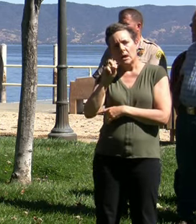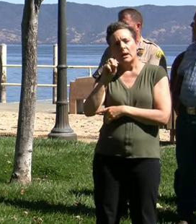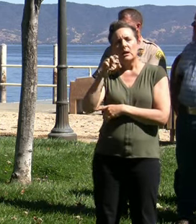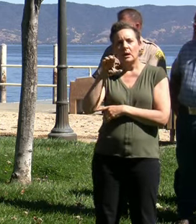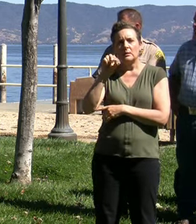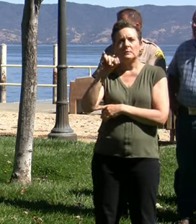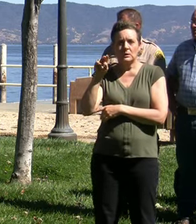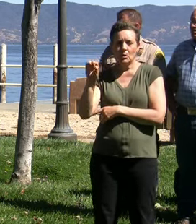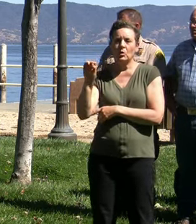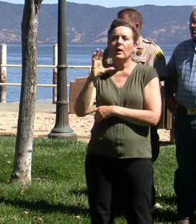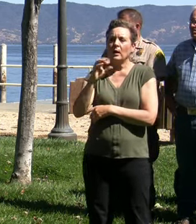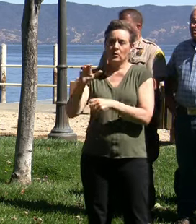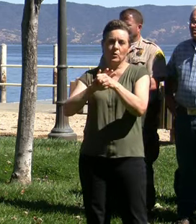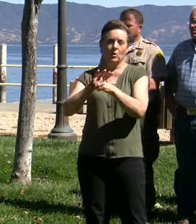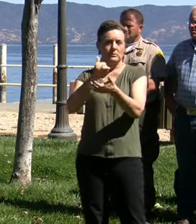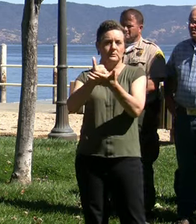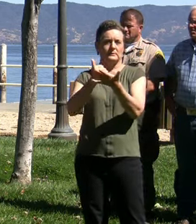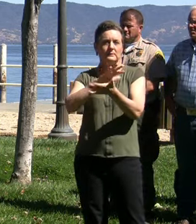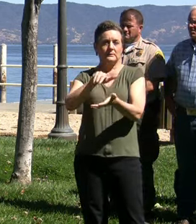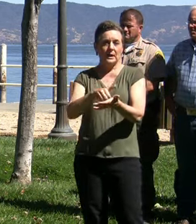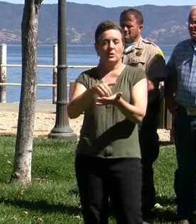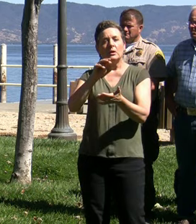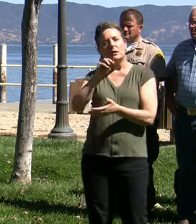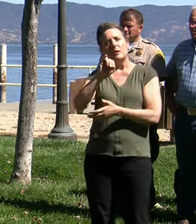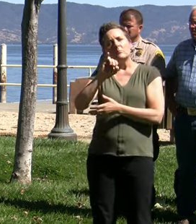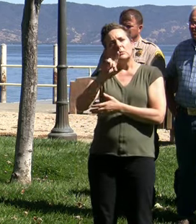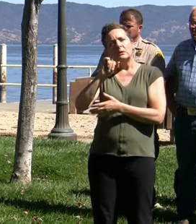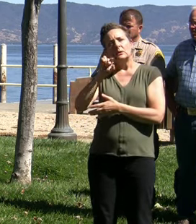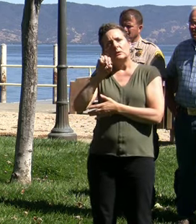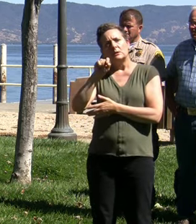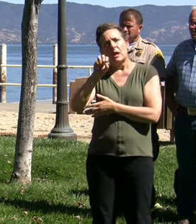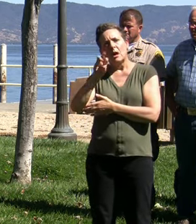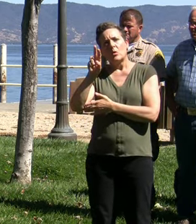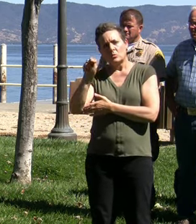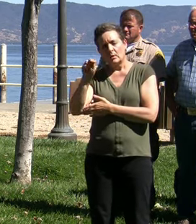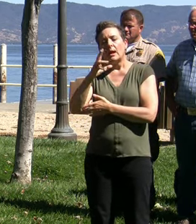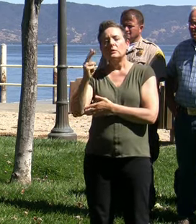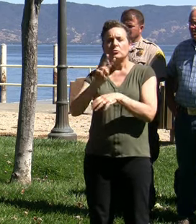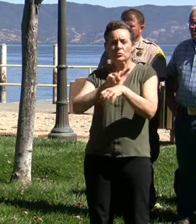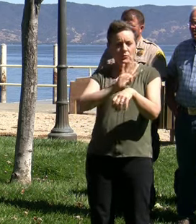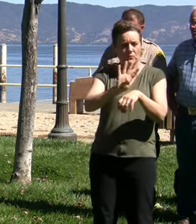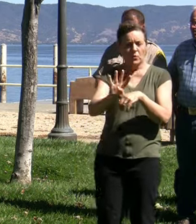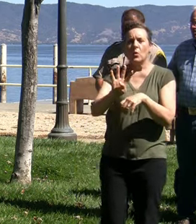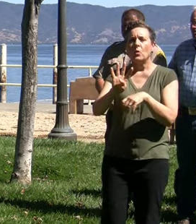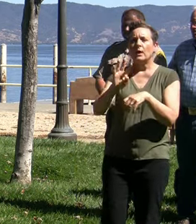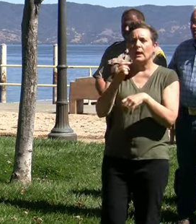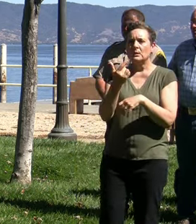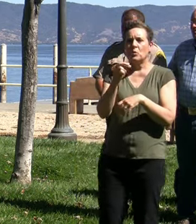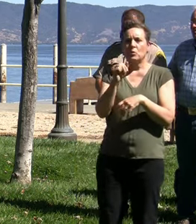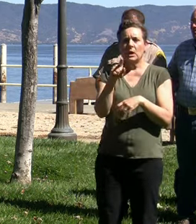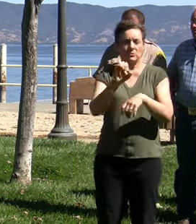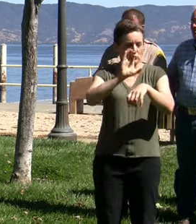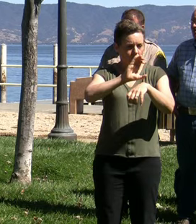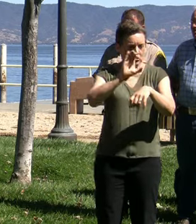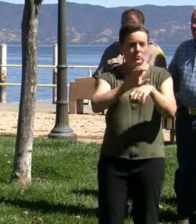as well as at the local assistance center in Middletown, and 2 to 4 p.m. at Grace Church in Kelseyville and Moose